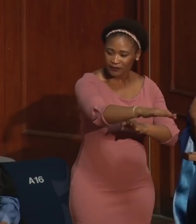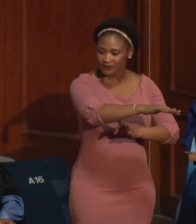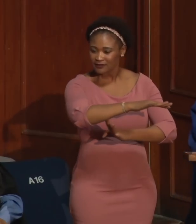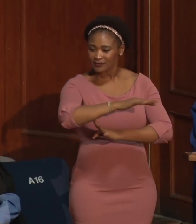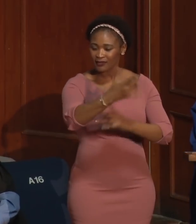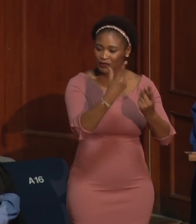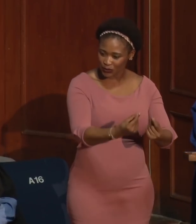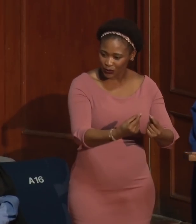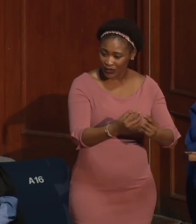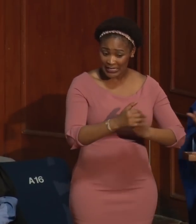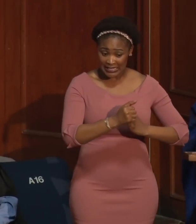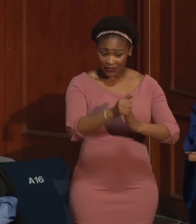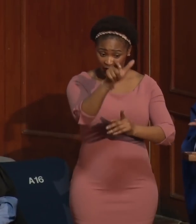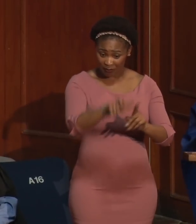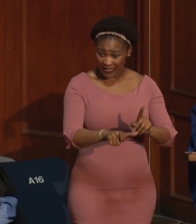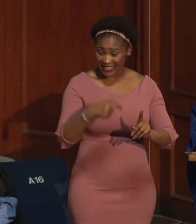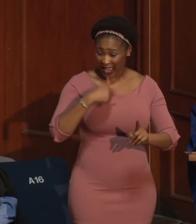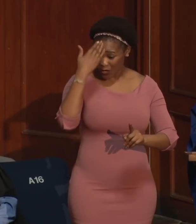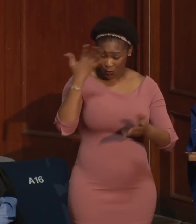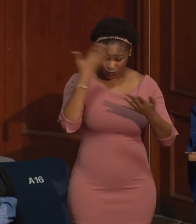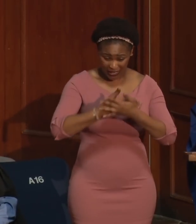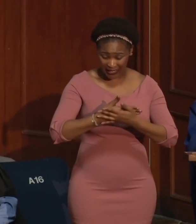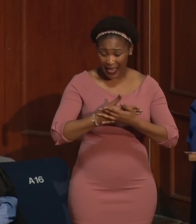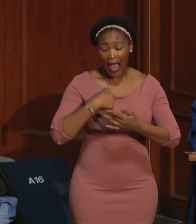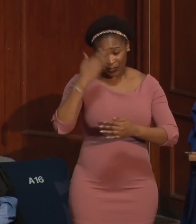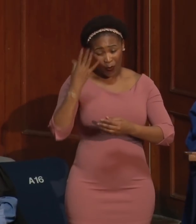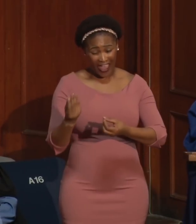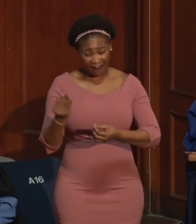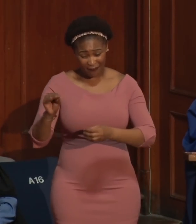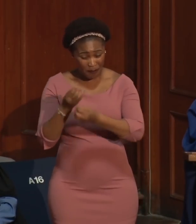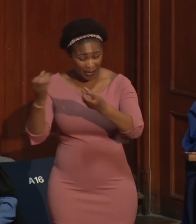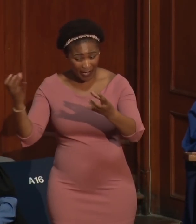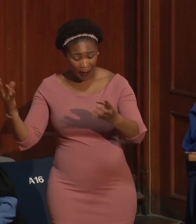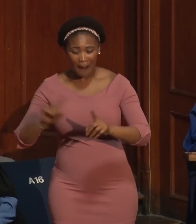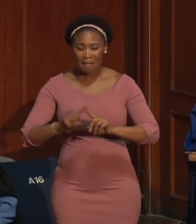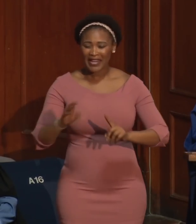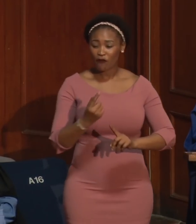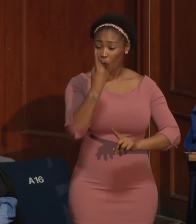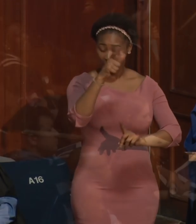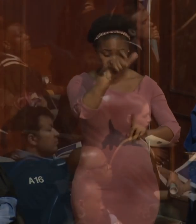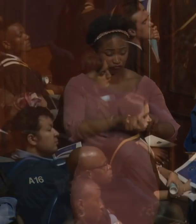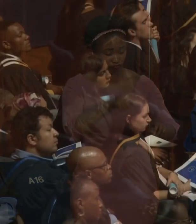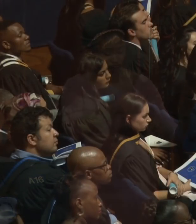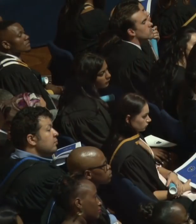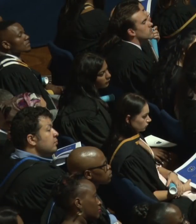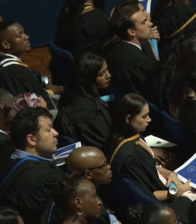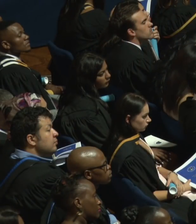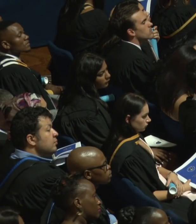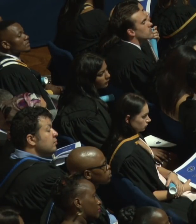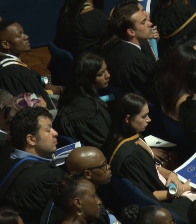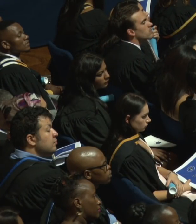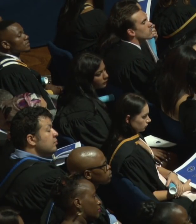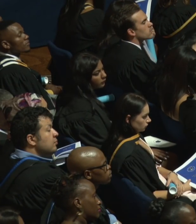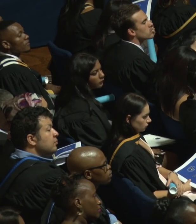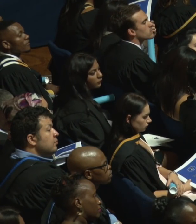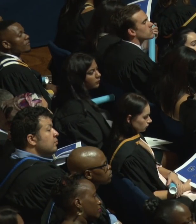One trailblazer tonight — I know there are many trailblazers in the hall tonight — but there's one trailblazer whose story caught my